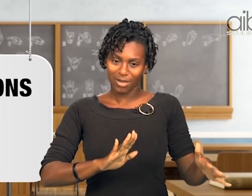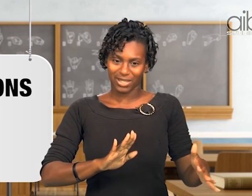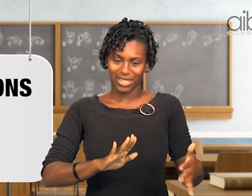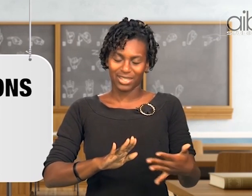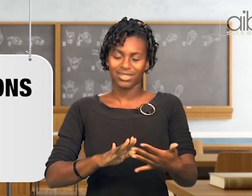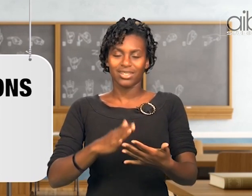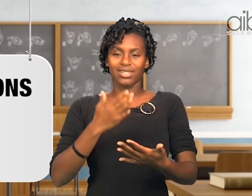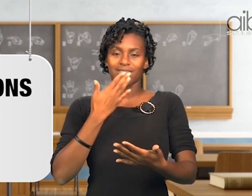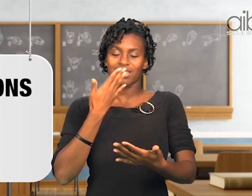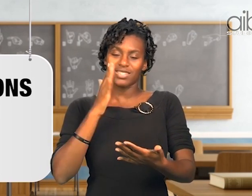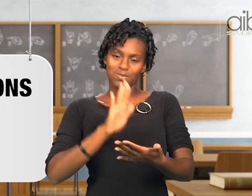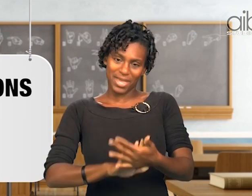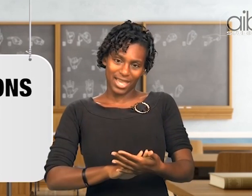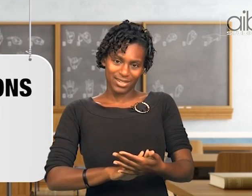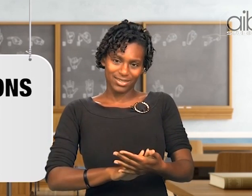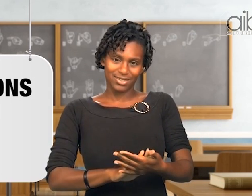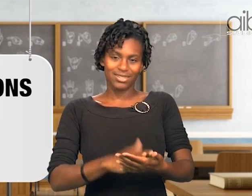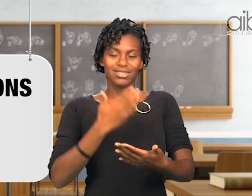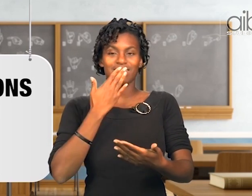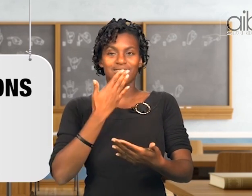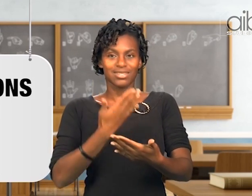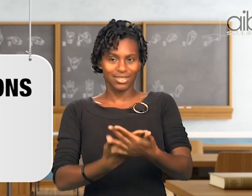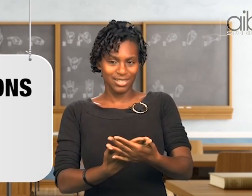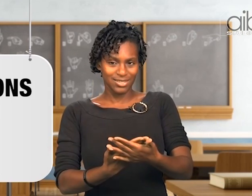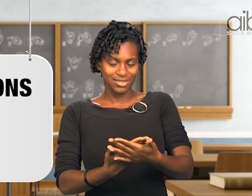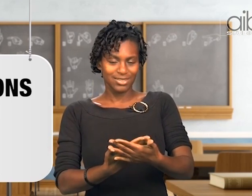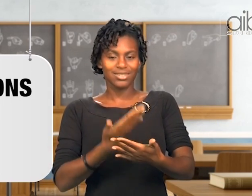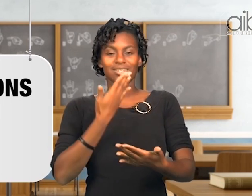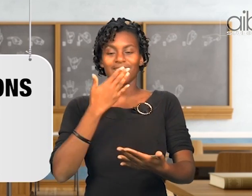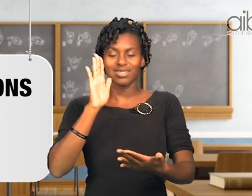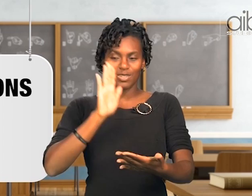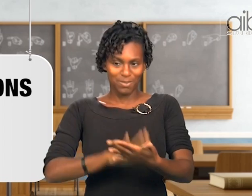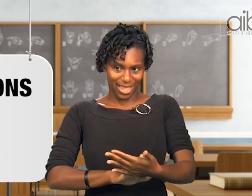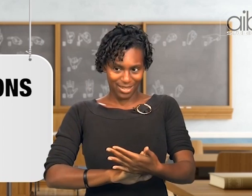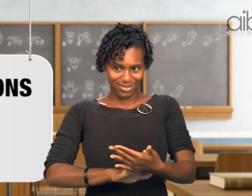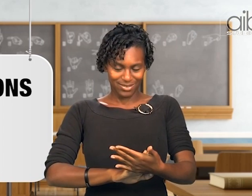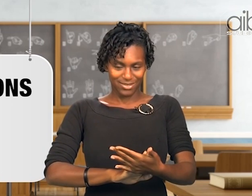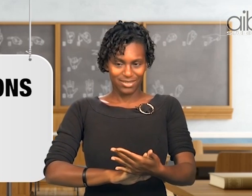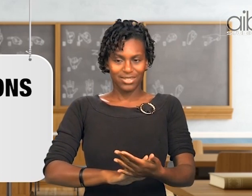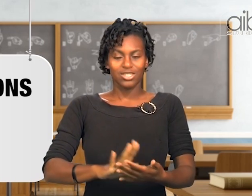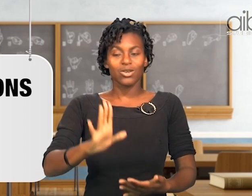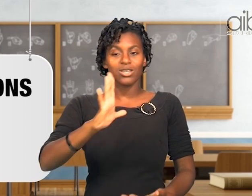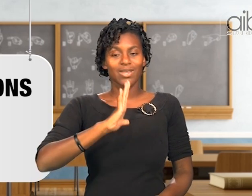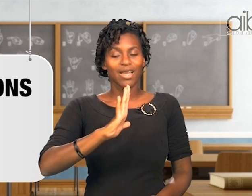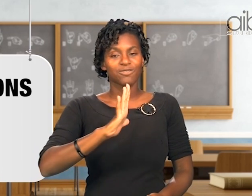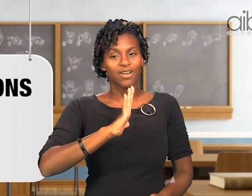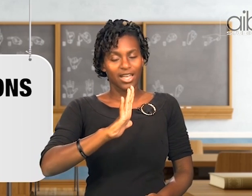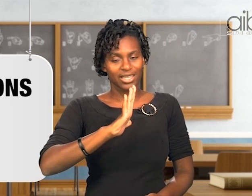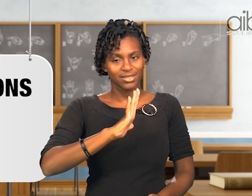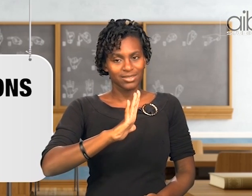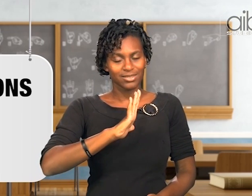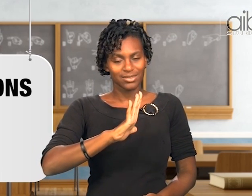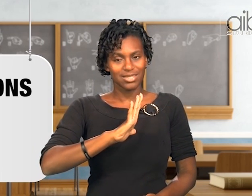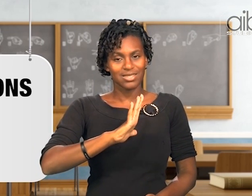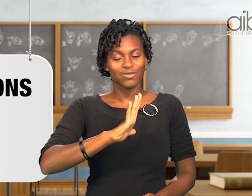non-dominant hand, this is bad. So this is good and this is bad. You also have fine. This is